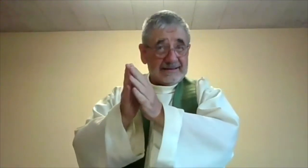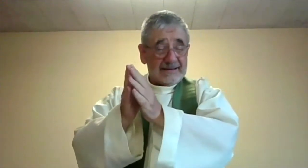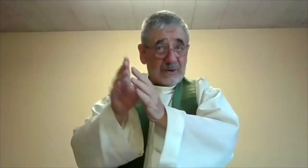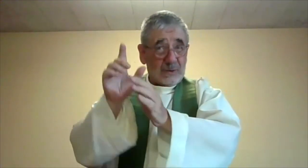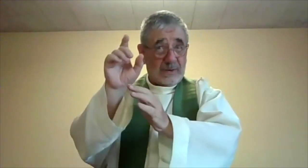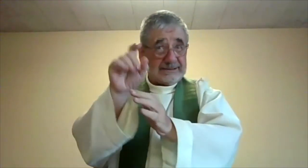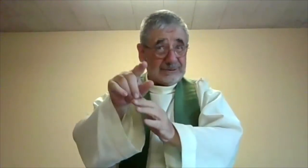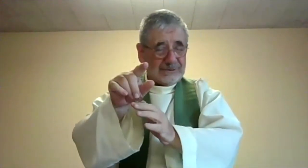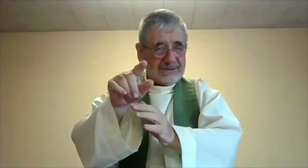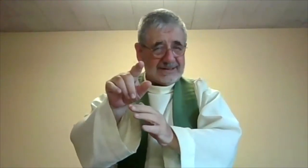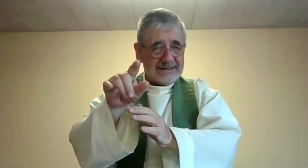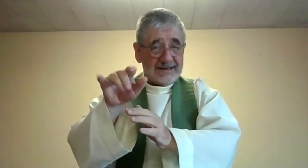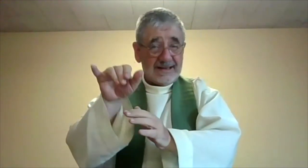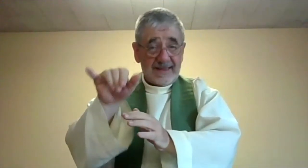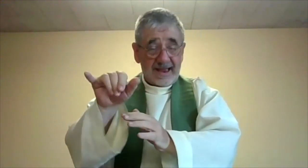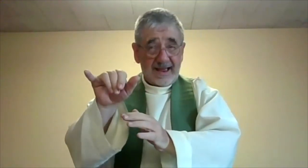Jesus asked that question